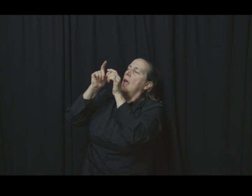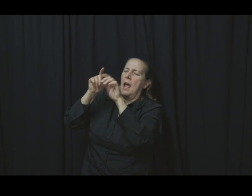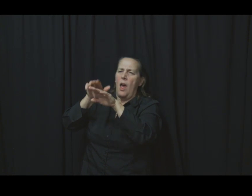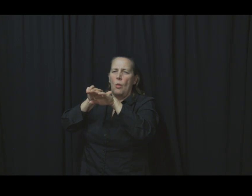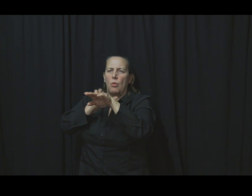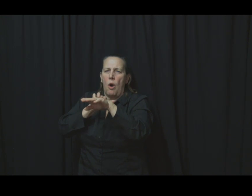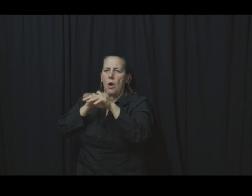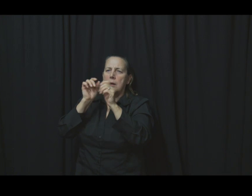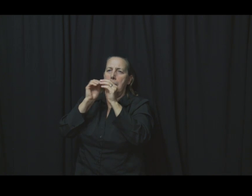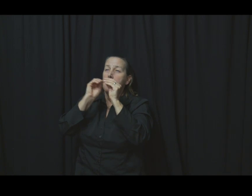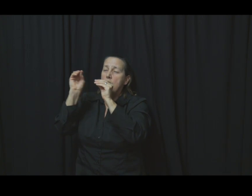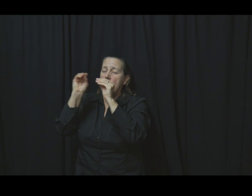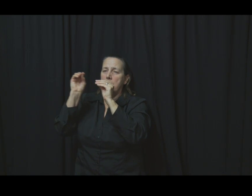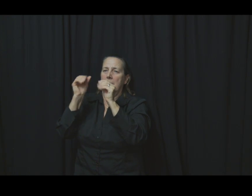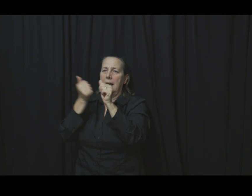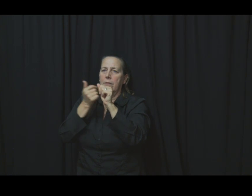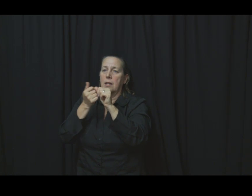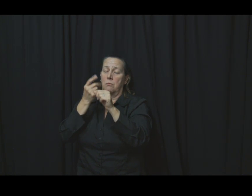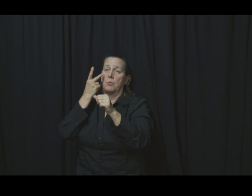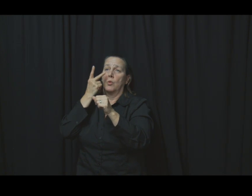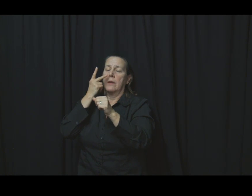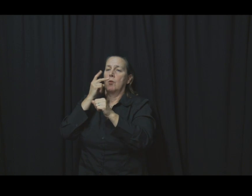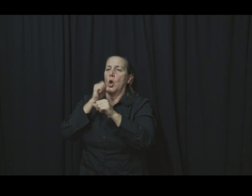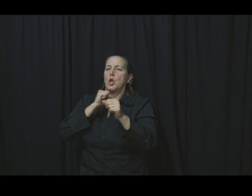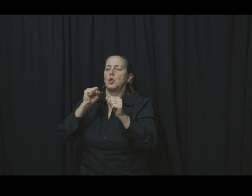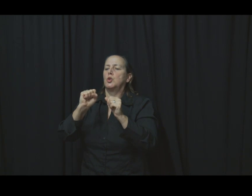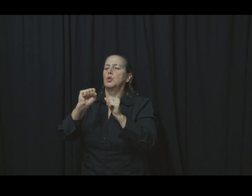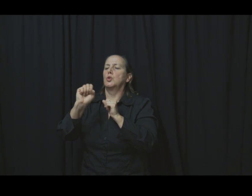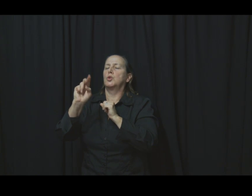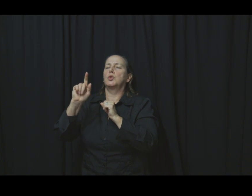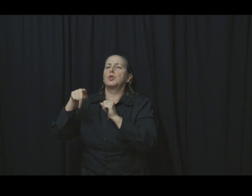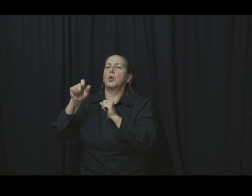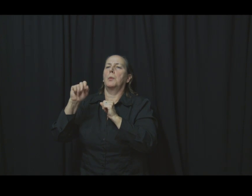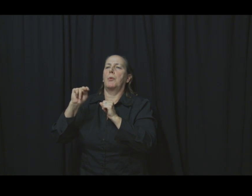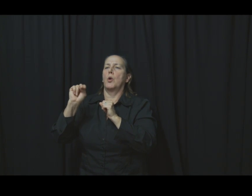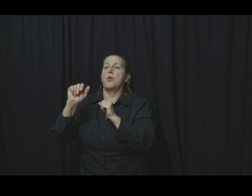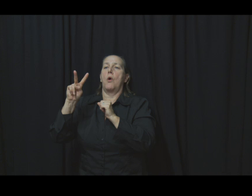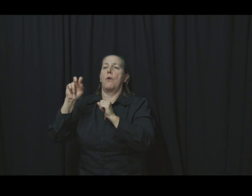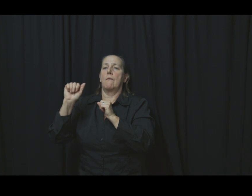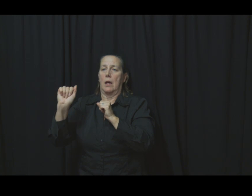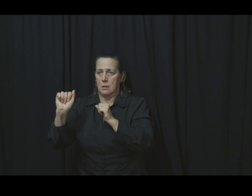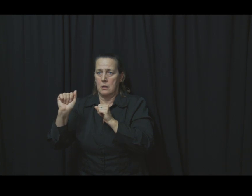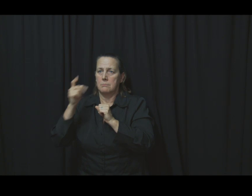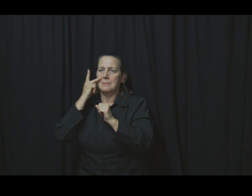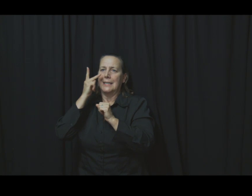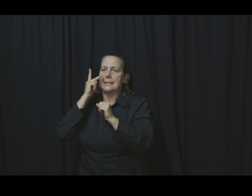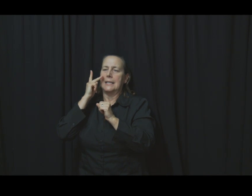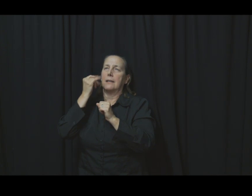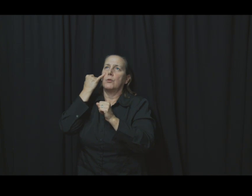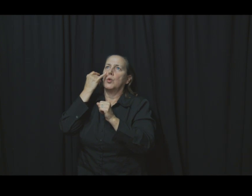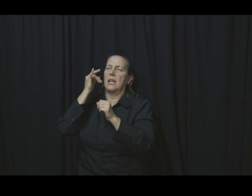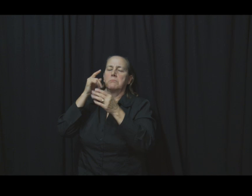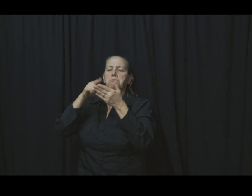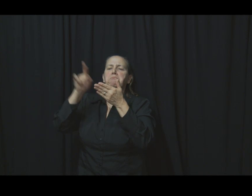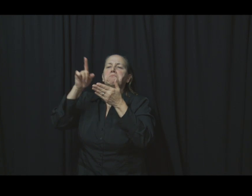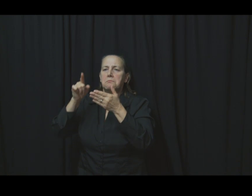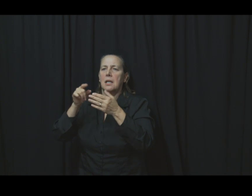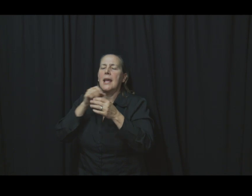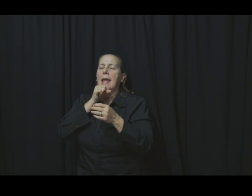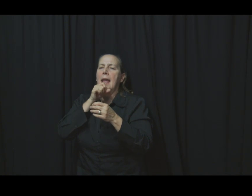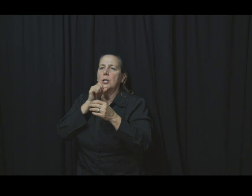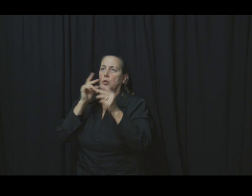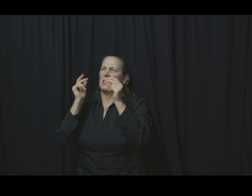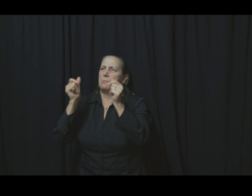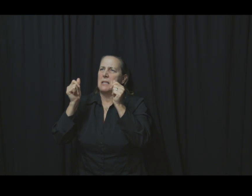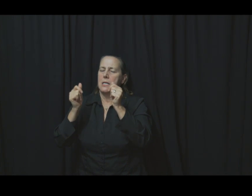sky, looking for supernovae. These are standard brightness that you can infer distances with. And the universe isn't slowing